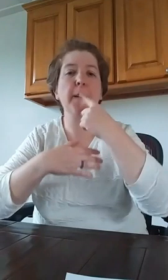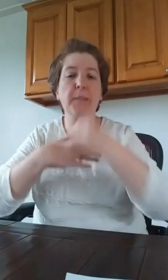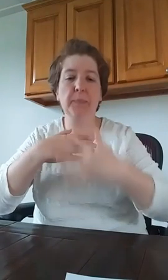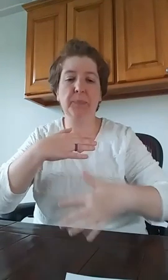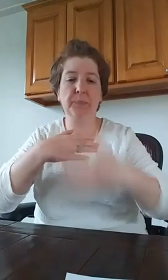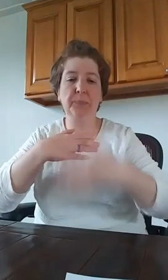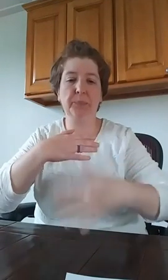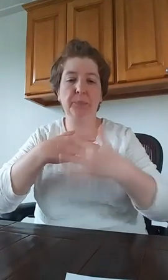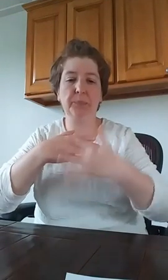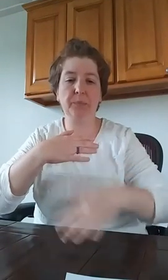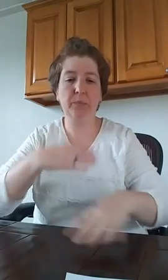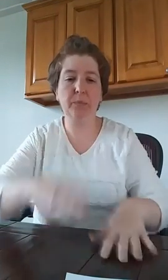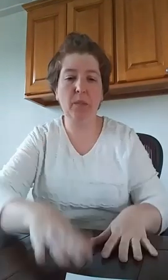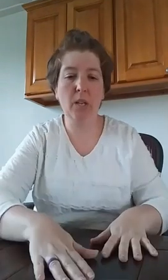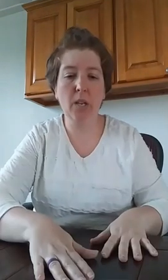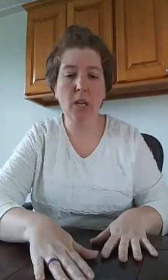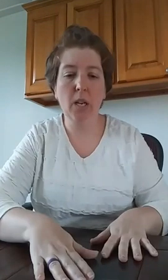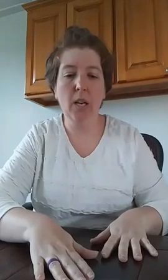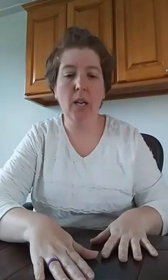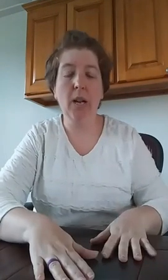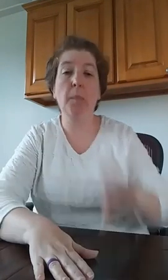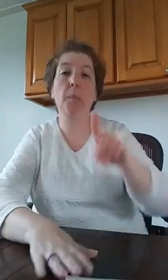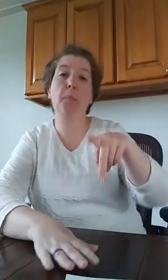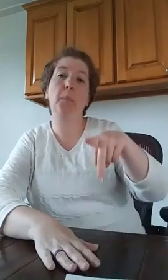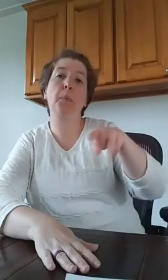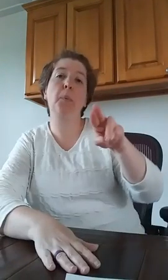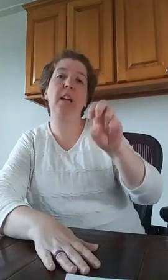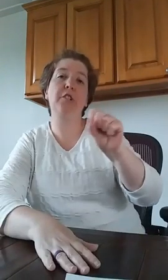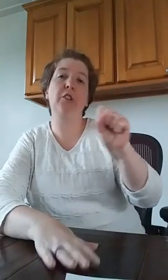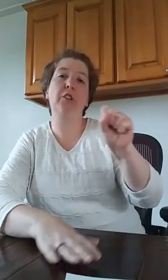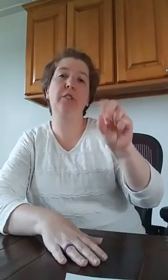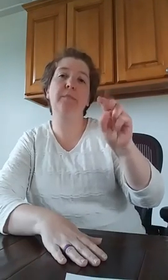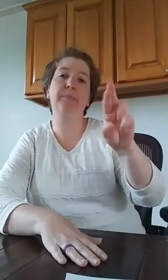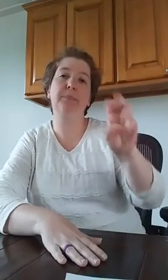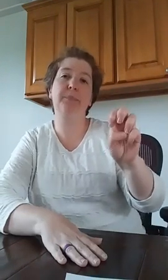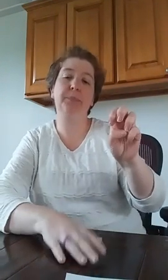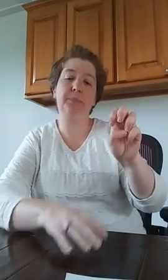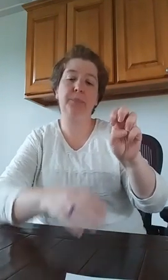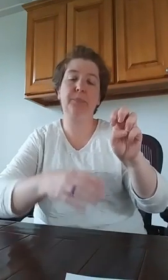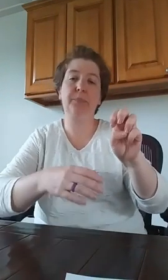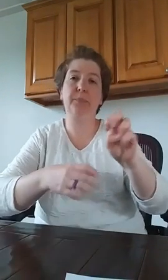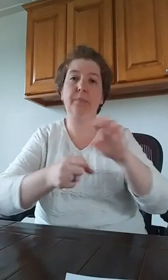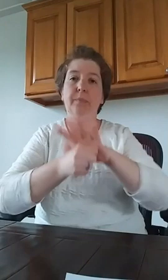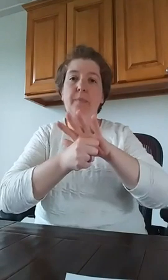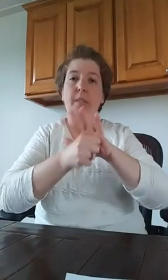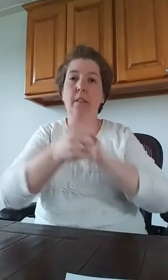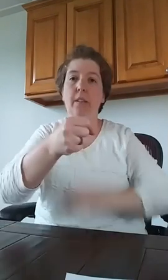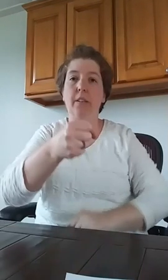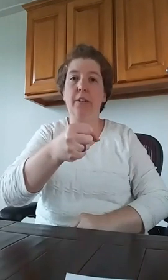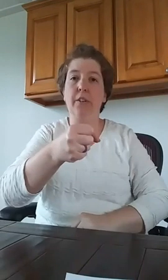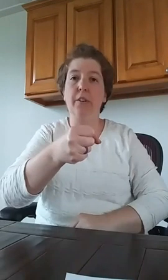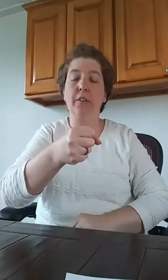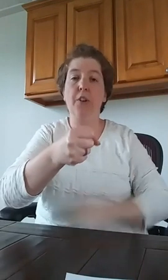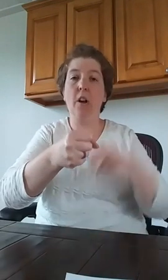pressure your non